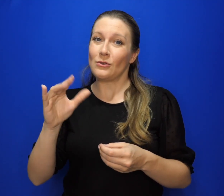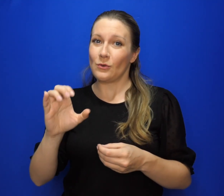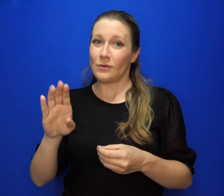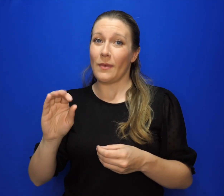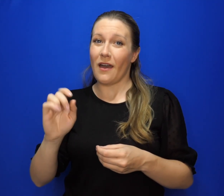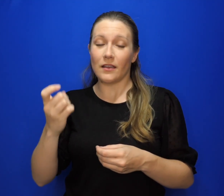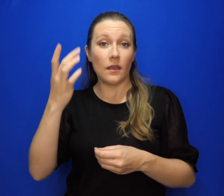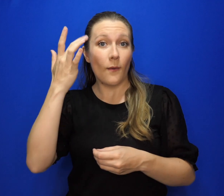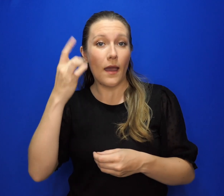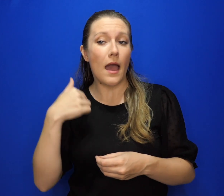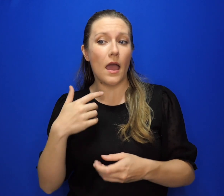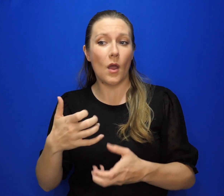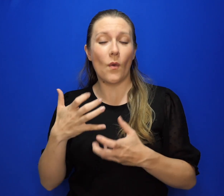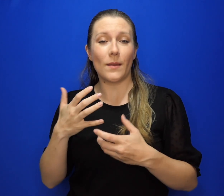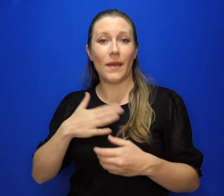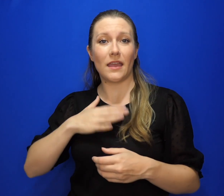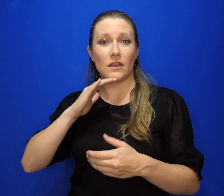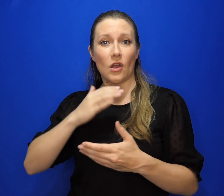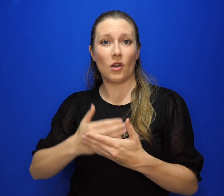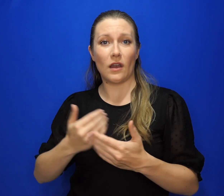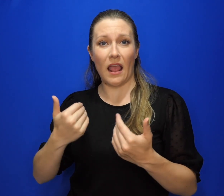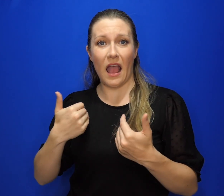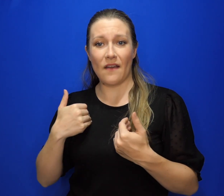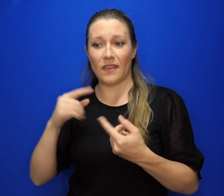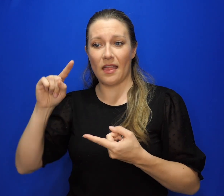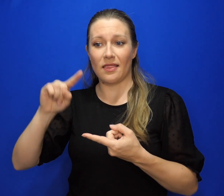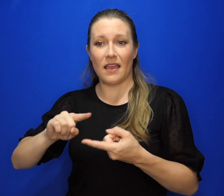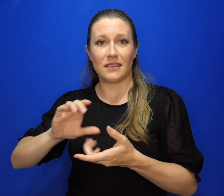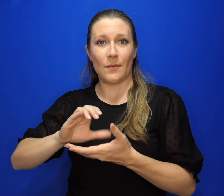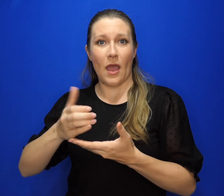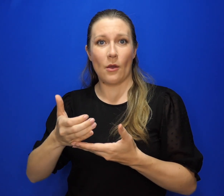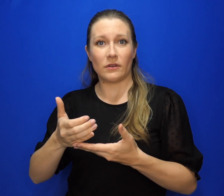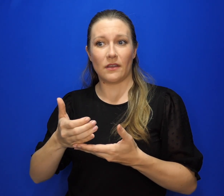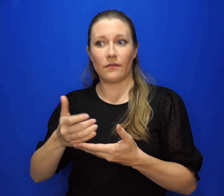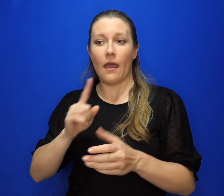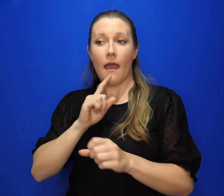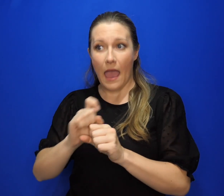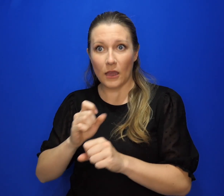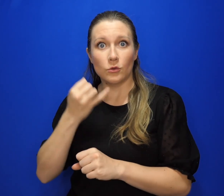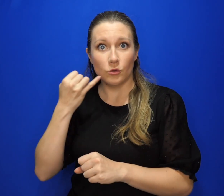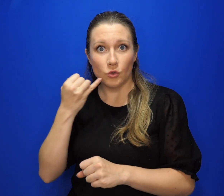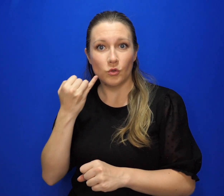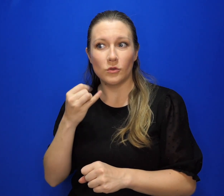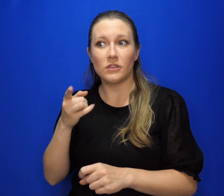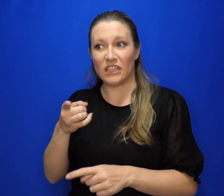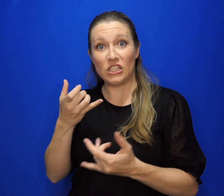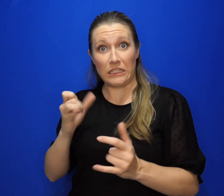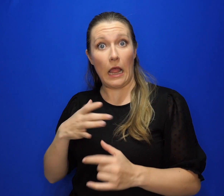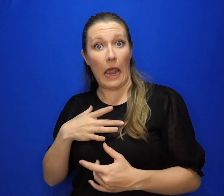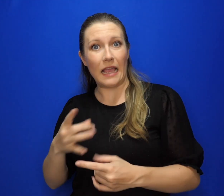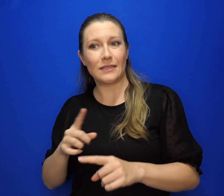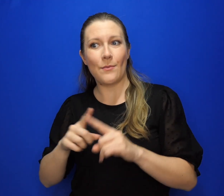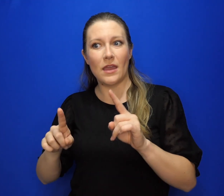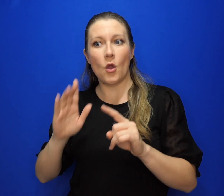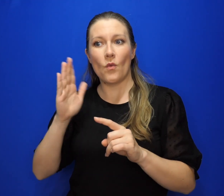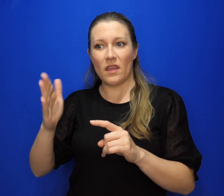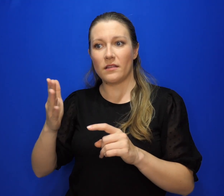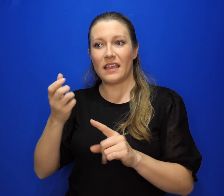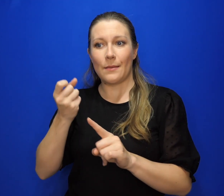the least volume of liquid that she still is okay with the taste of, that will get her the most carbs? Because we're